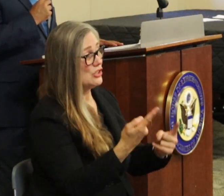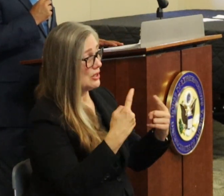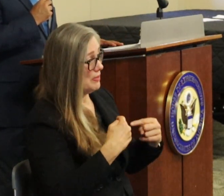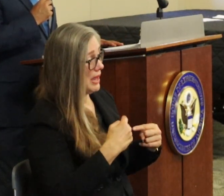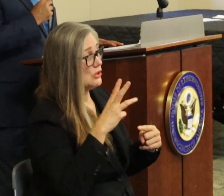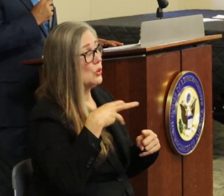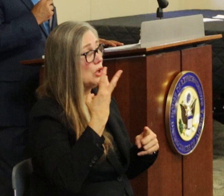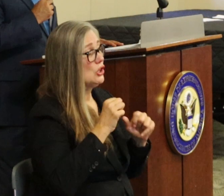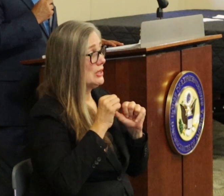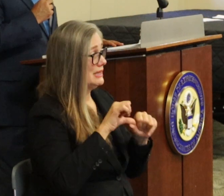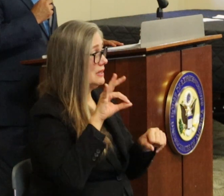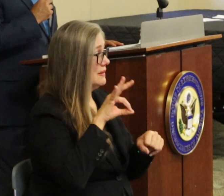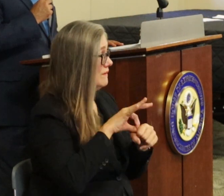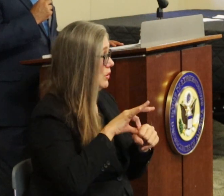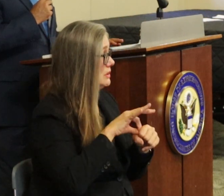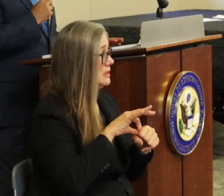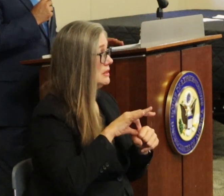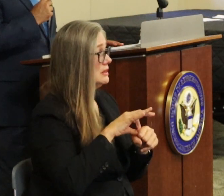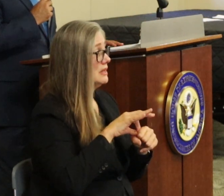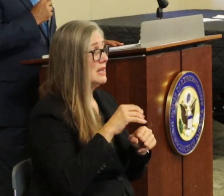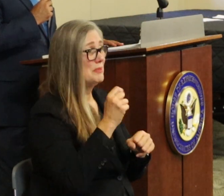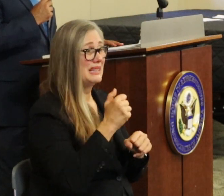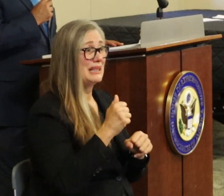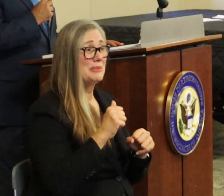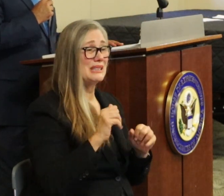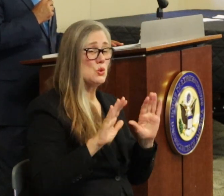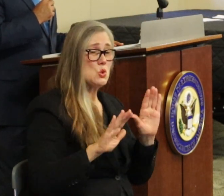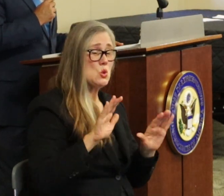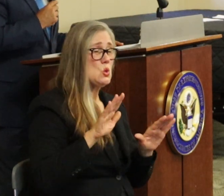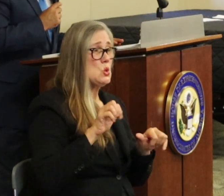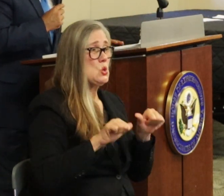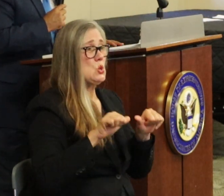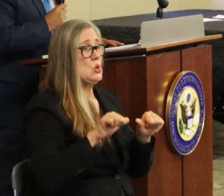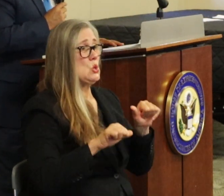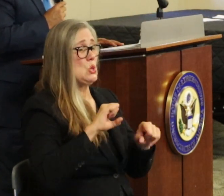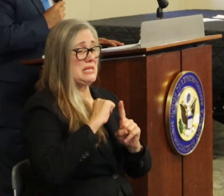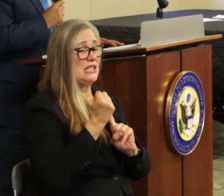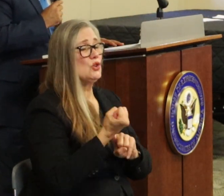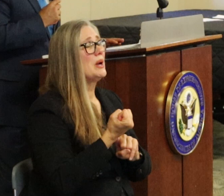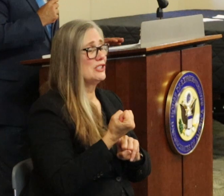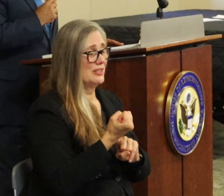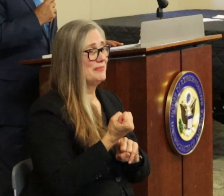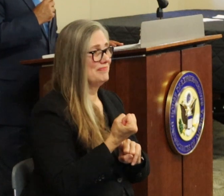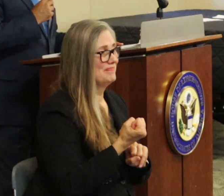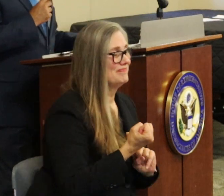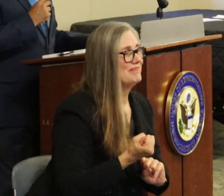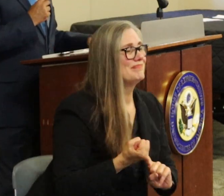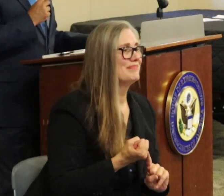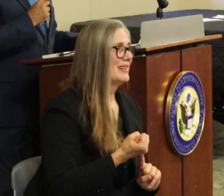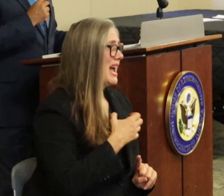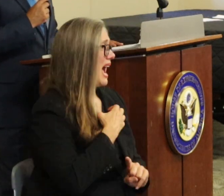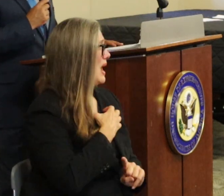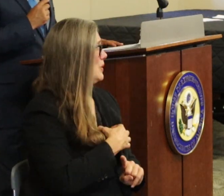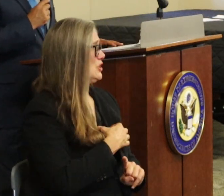and she continues to vote. And it is a precarious circumstance. But I understand your concern. And I wish I could